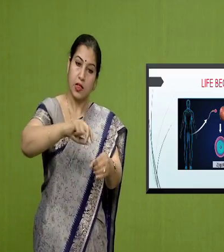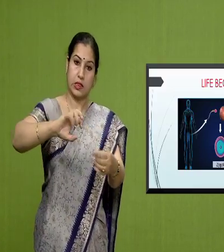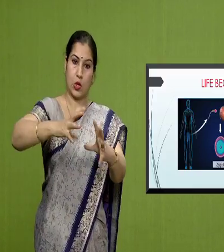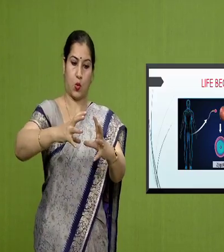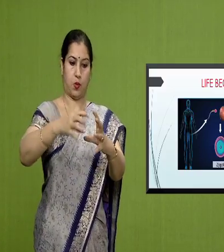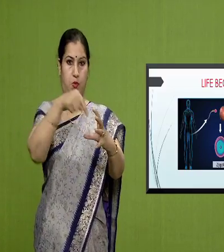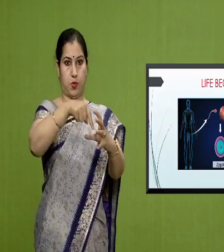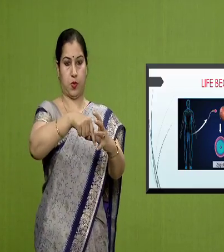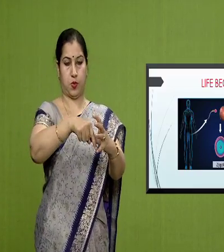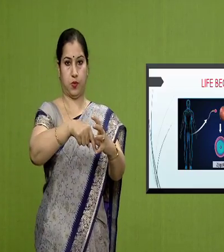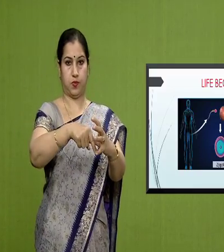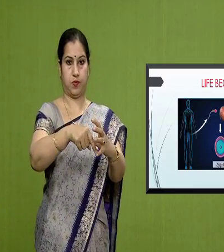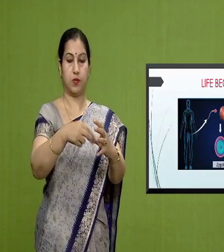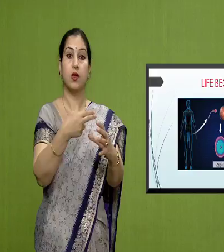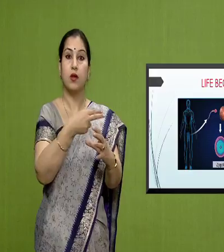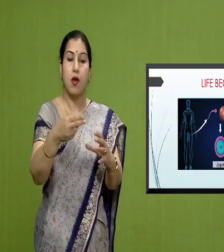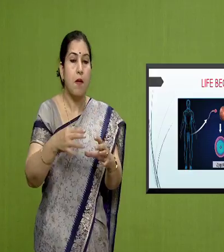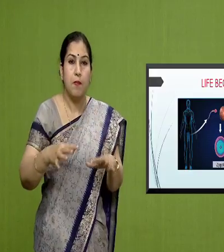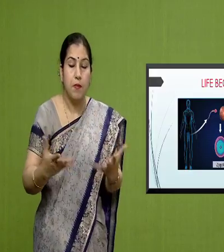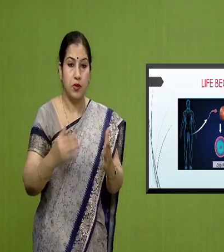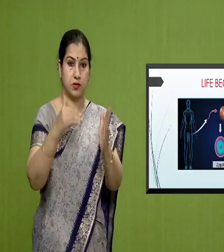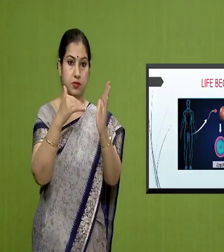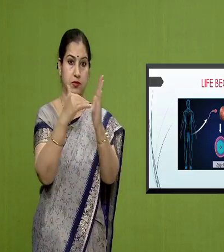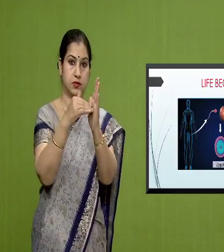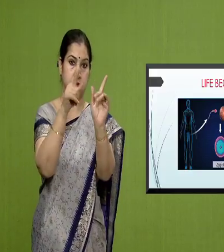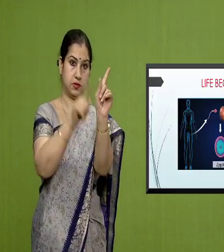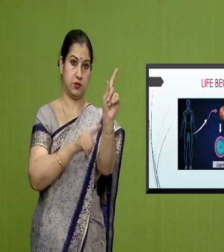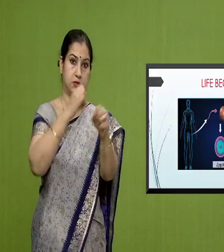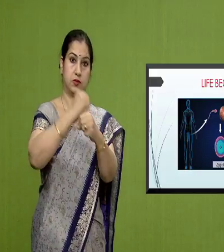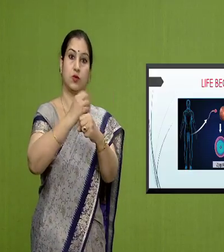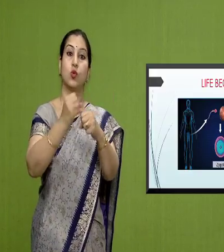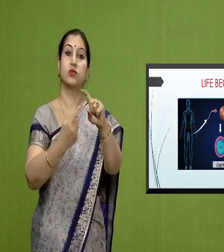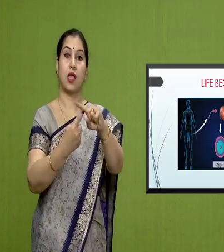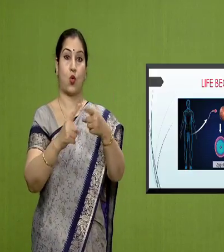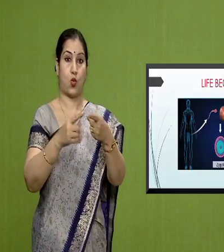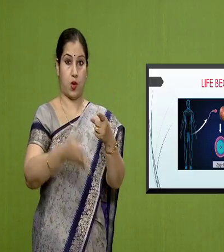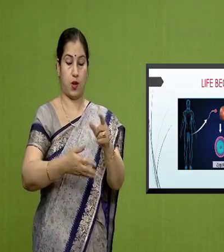of cells which is known as zygote.